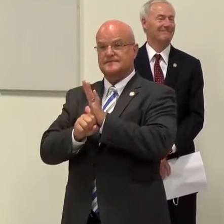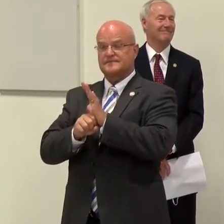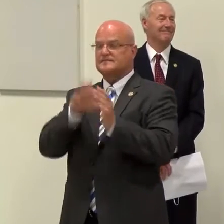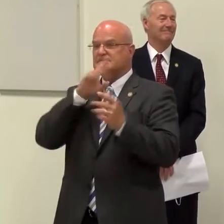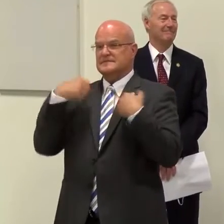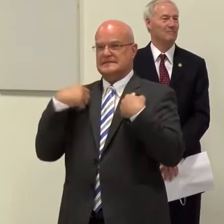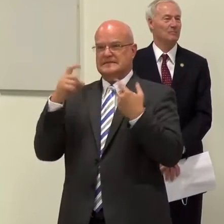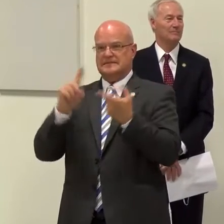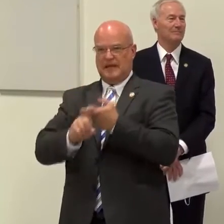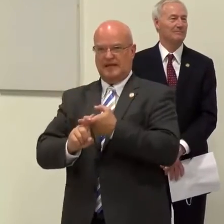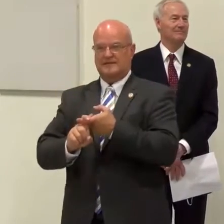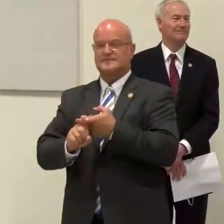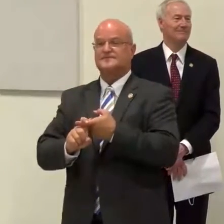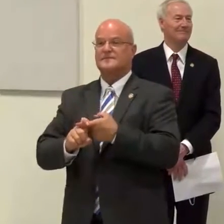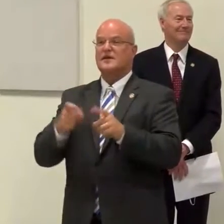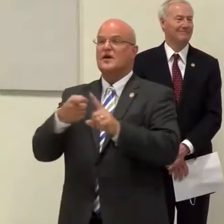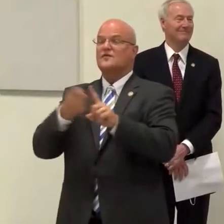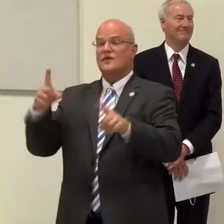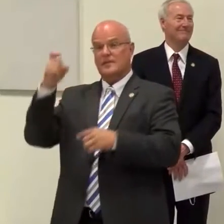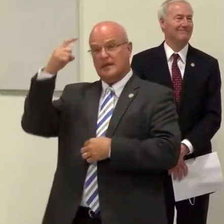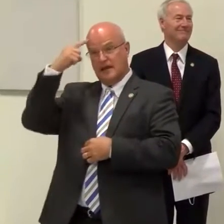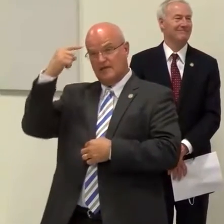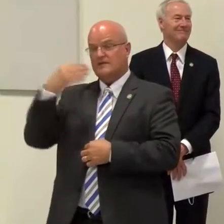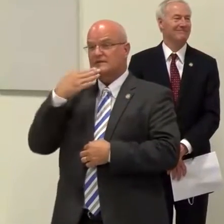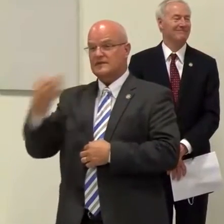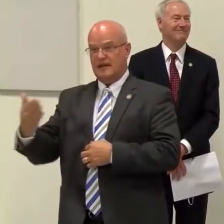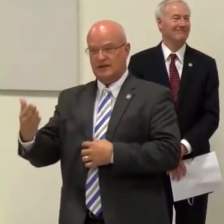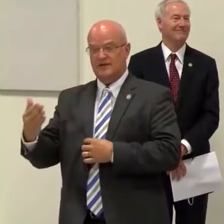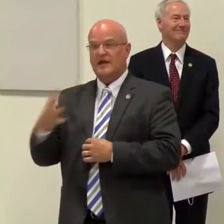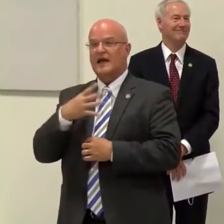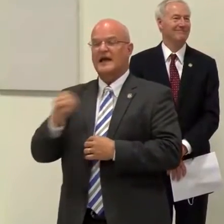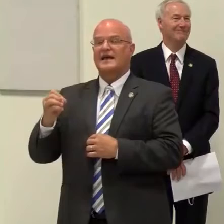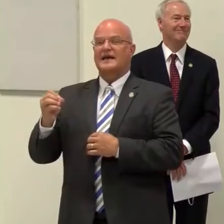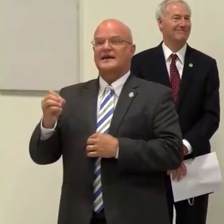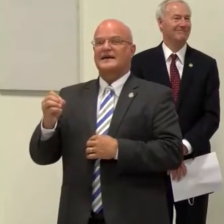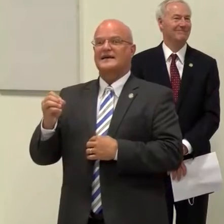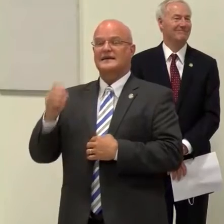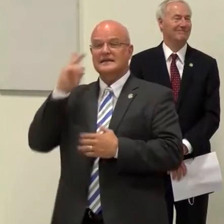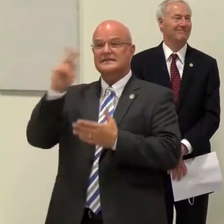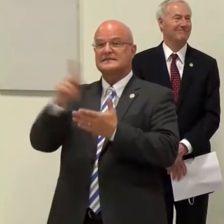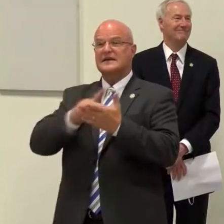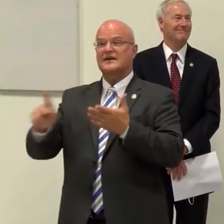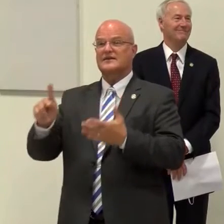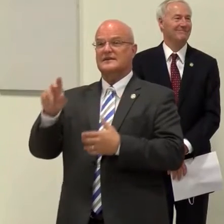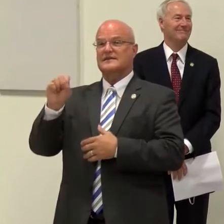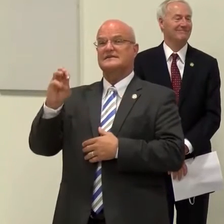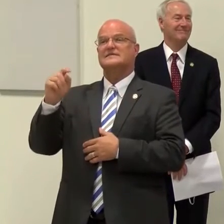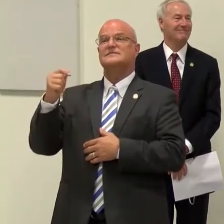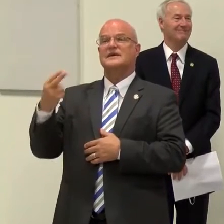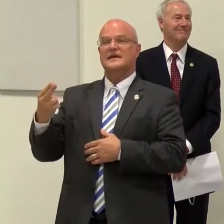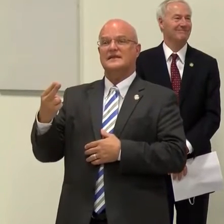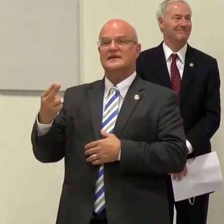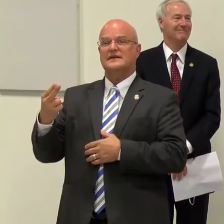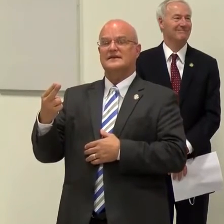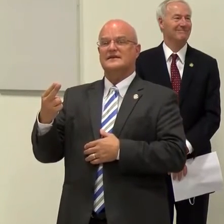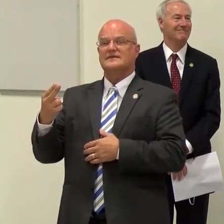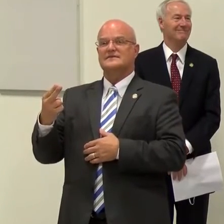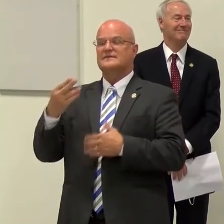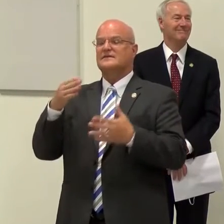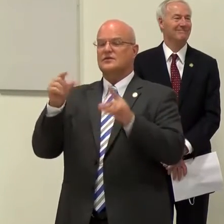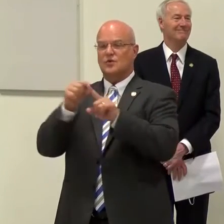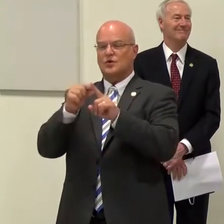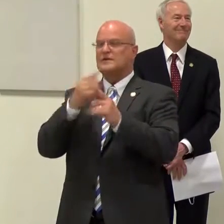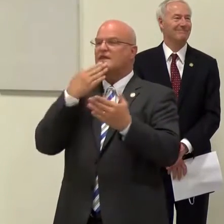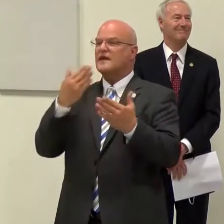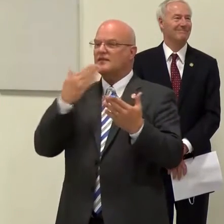de parte del gobernador On behalf of the governor, y del secretario de Salud me han pedido que And les Secretary of dijera Health. unas palabras to direct some words directly to